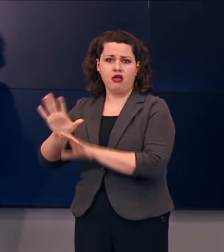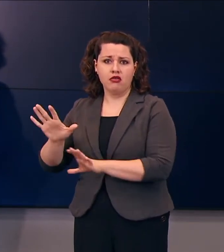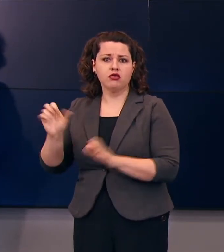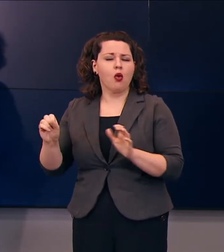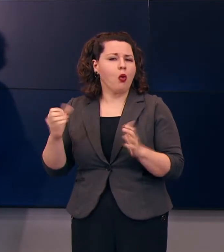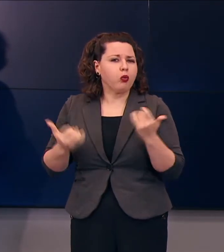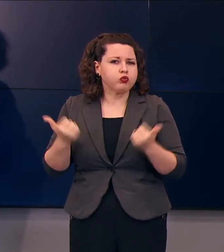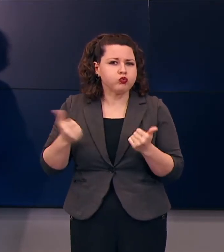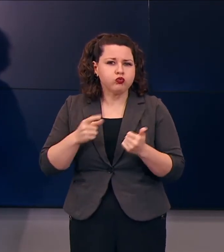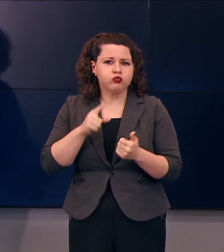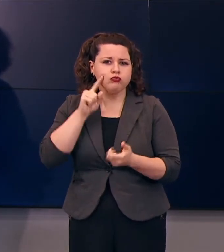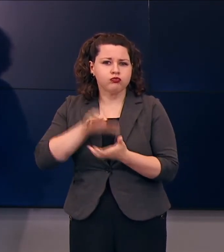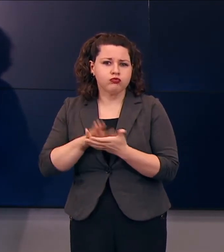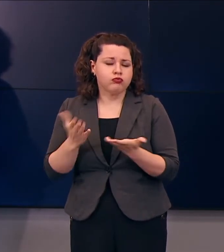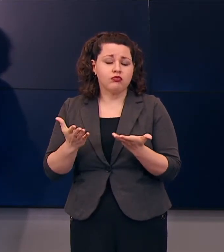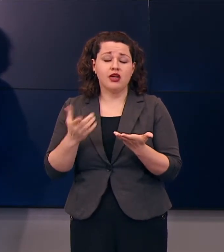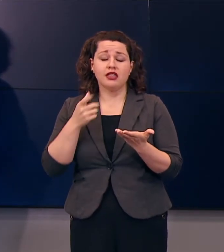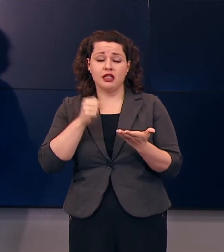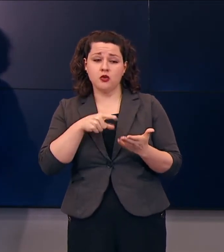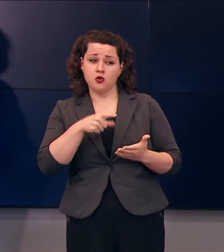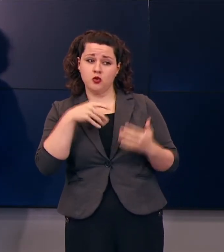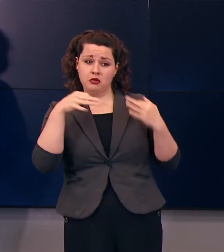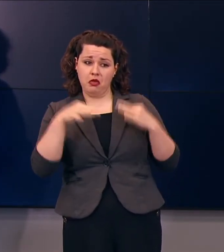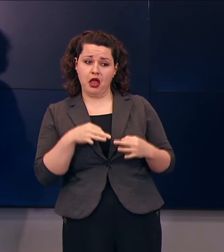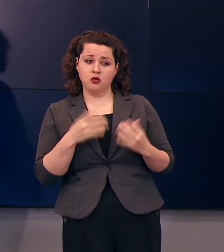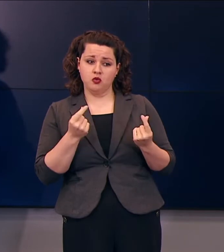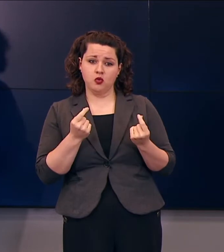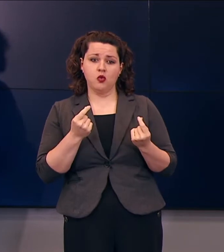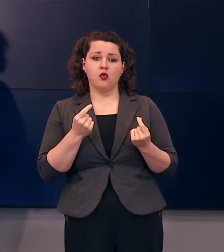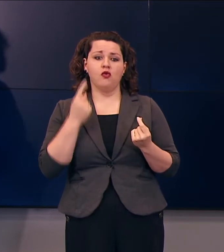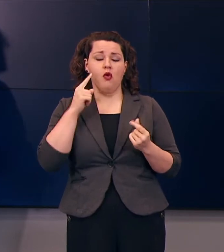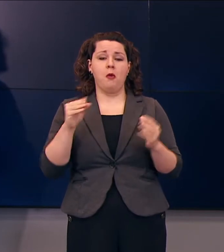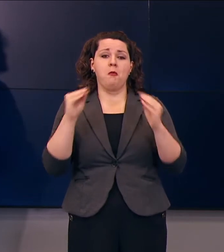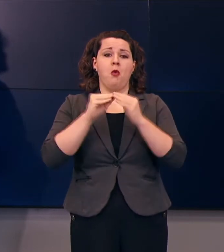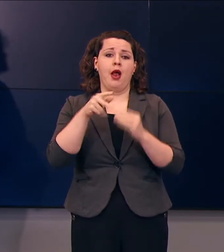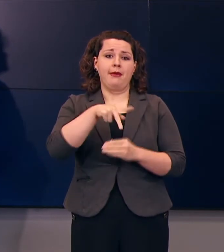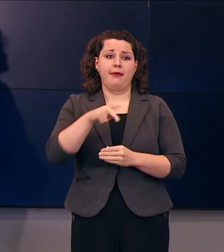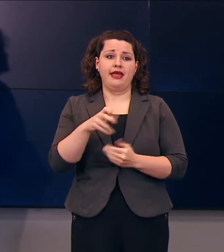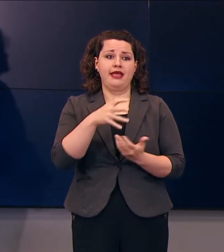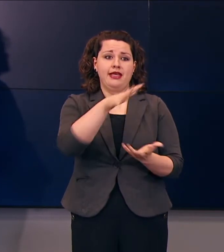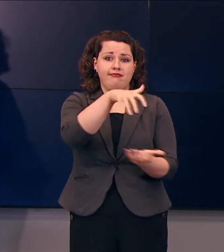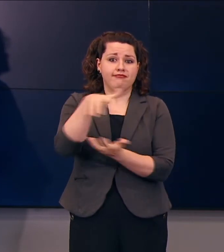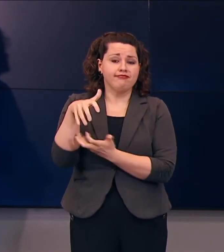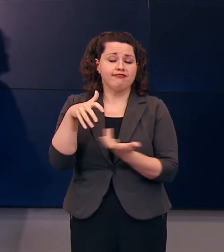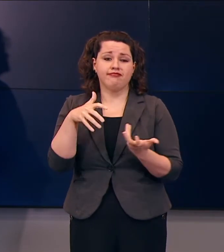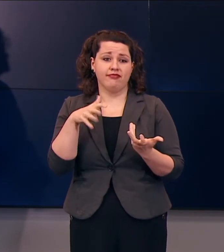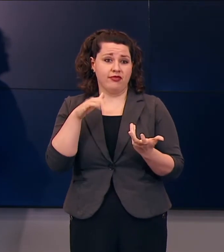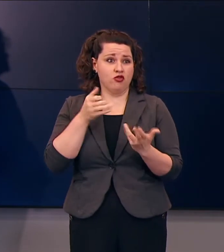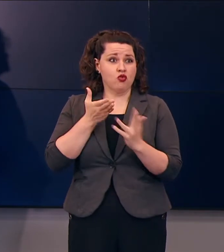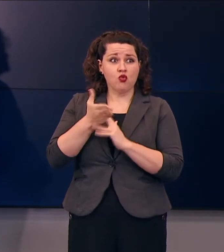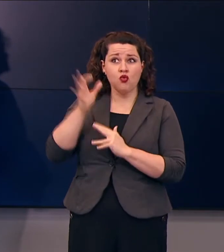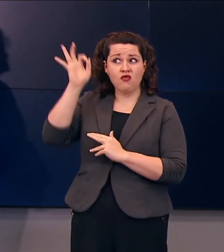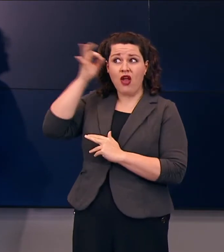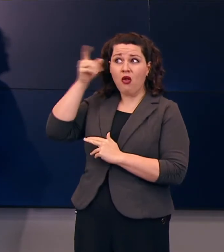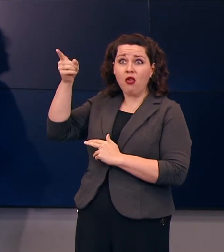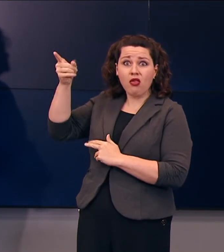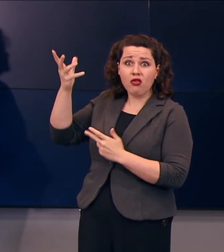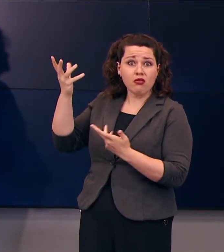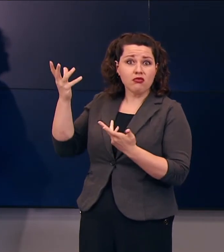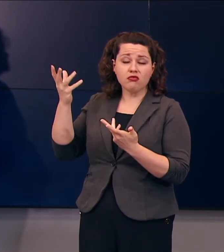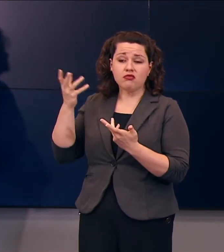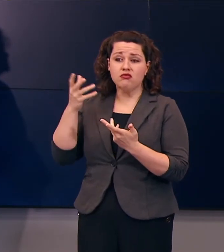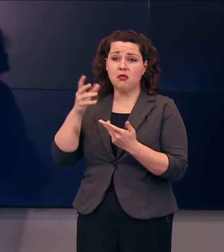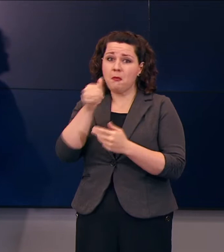talk about what you all are doing to get more of these PPEs? Is it through the feds? Are you doing them